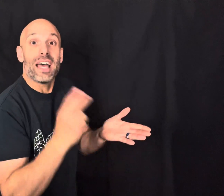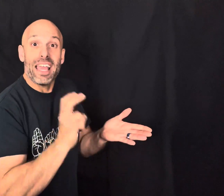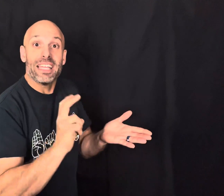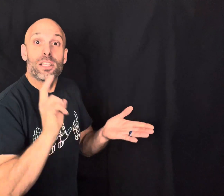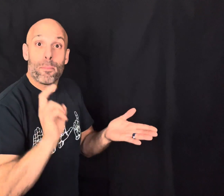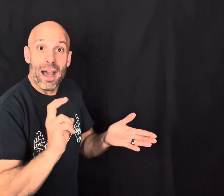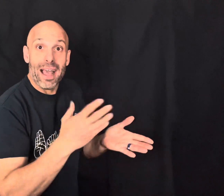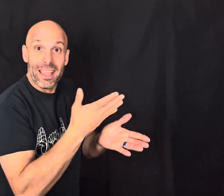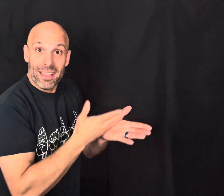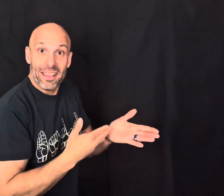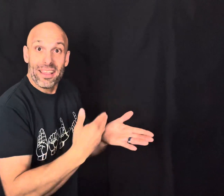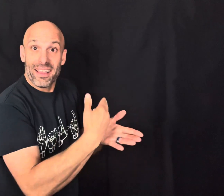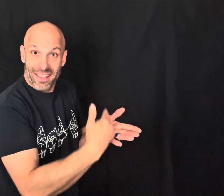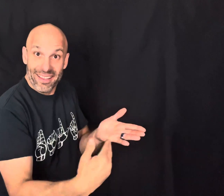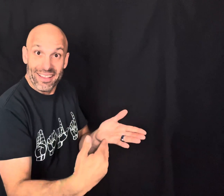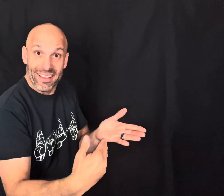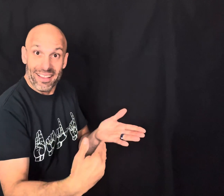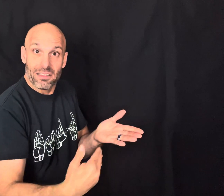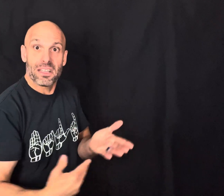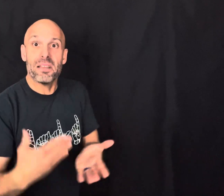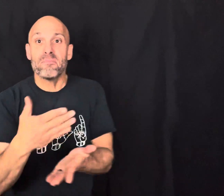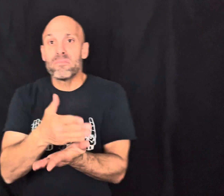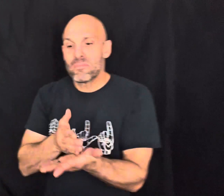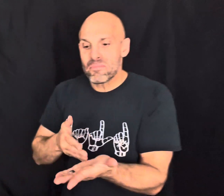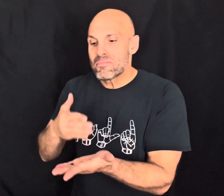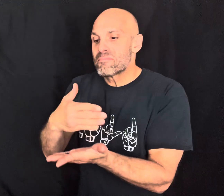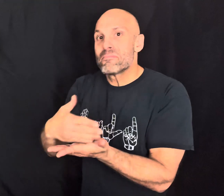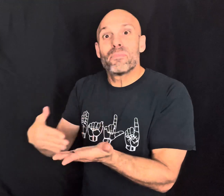is pie. Okay? Pie.